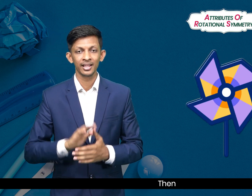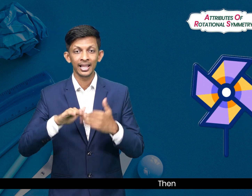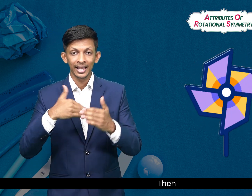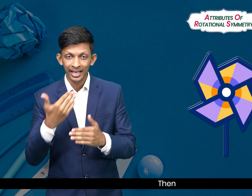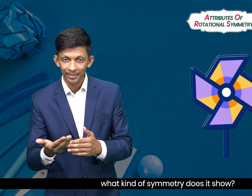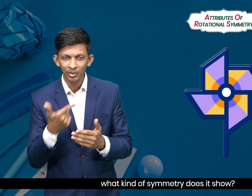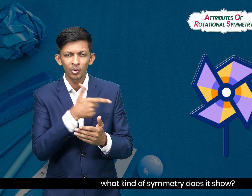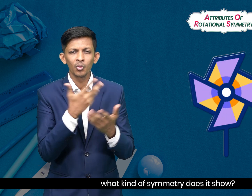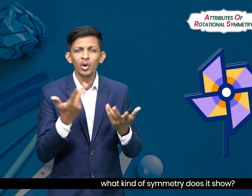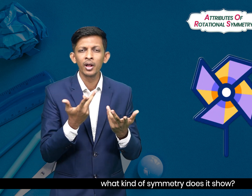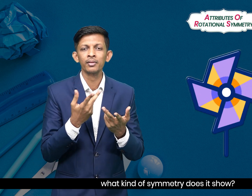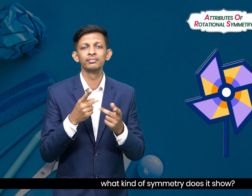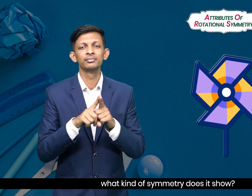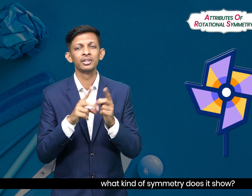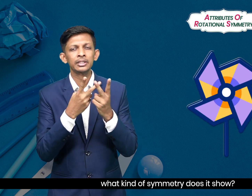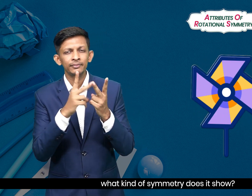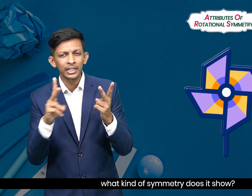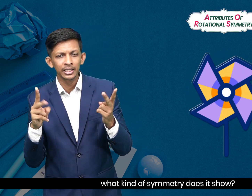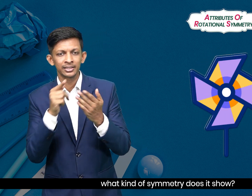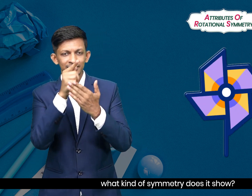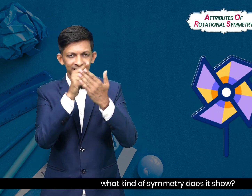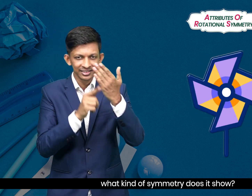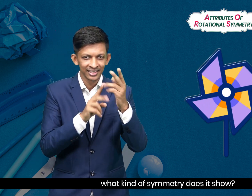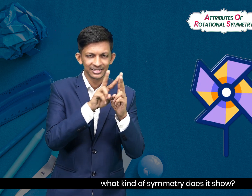Then, what kind of symmetry does it show?